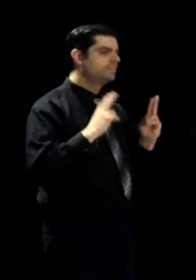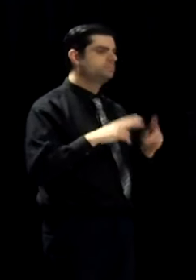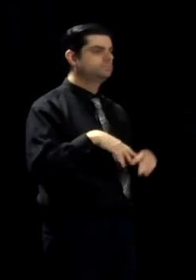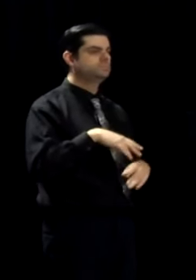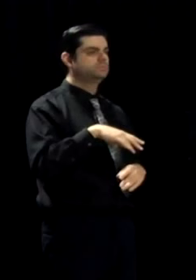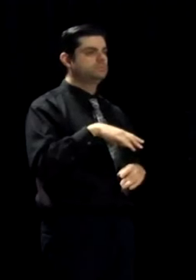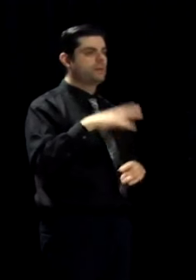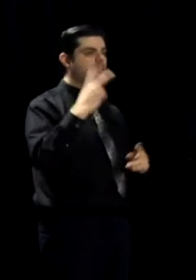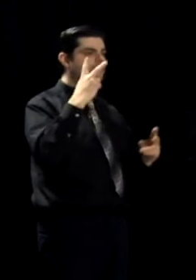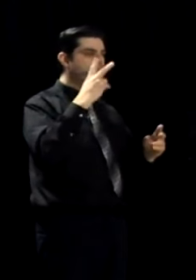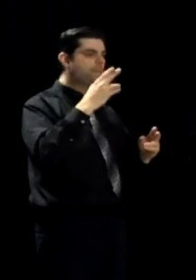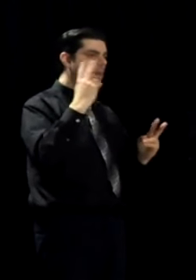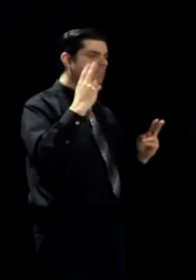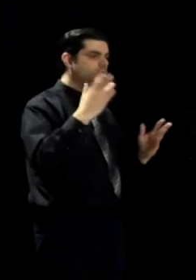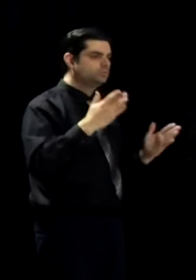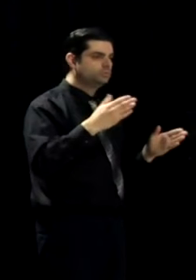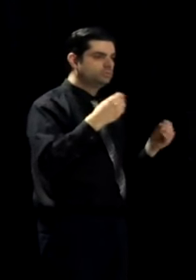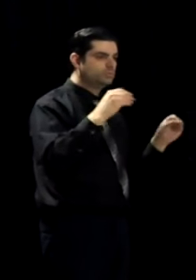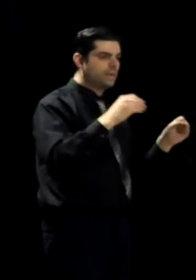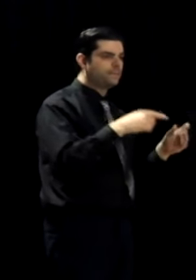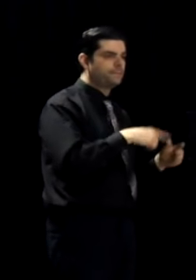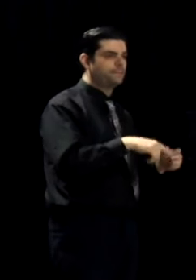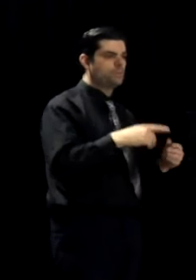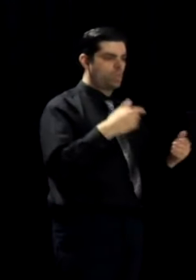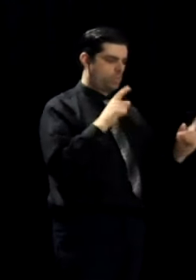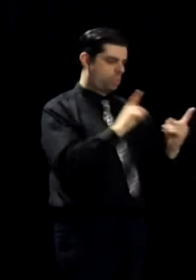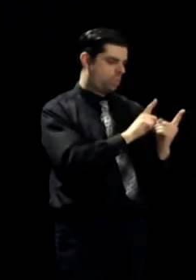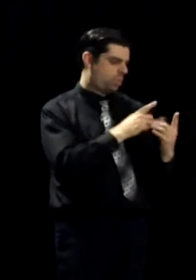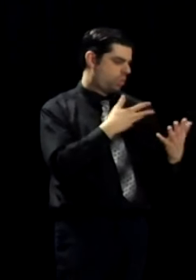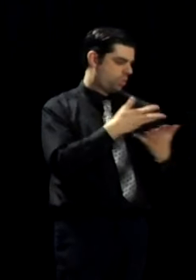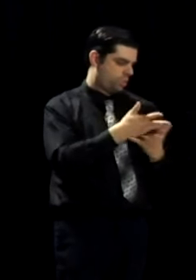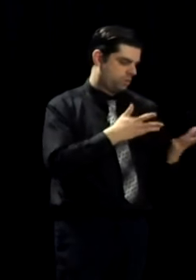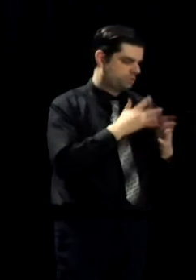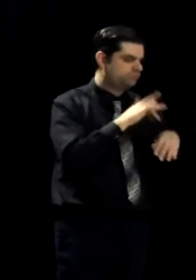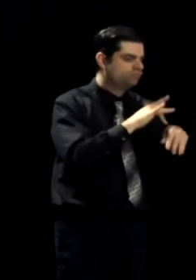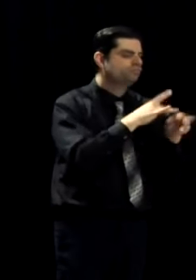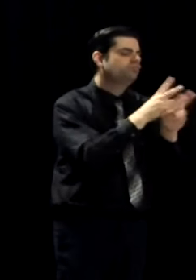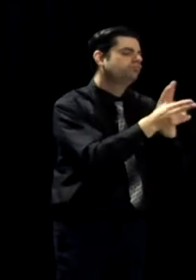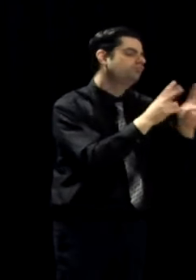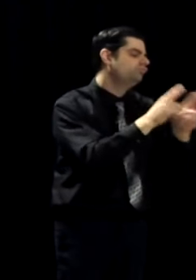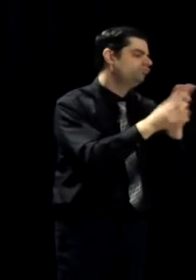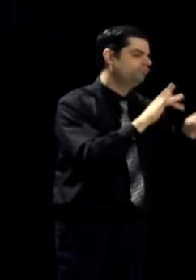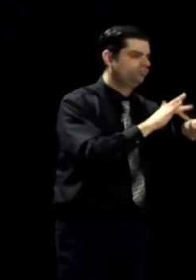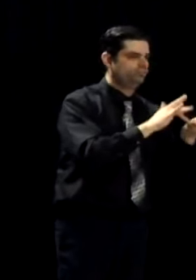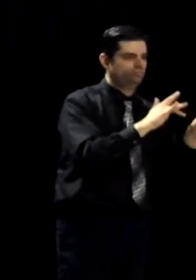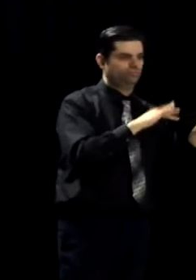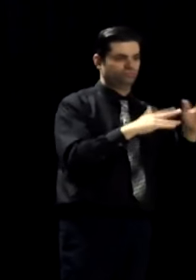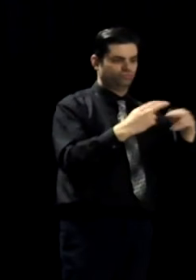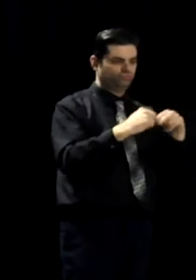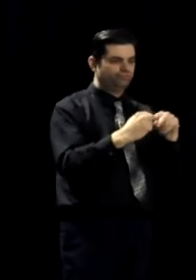barbershops, a lot of close contact, there's going to be guidelines on wearing masks and different things.